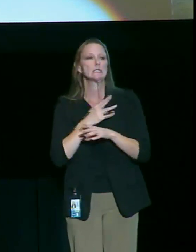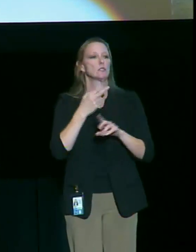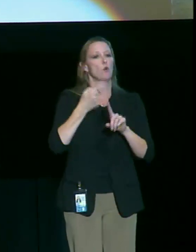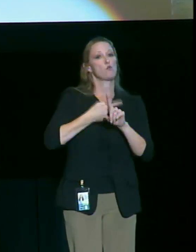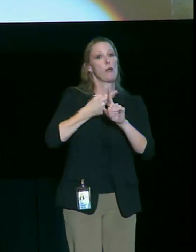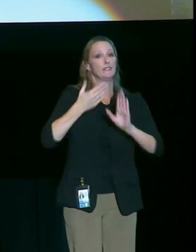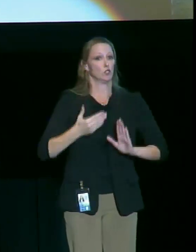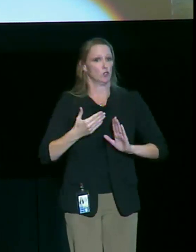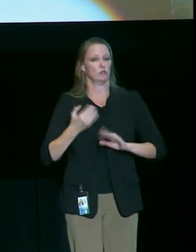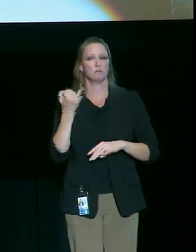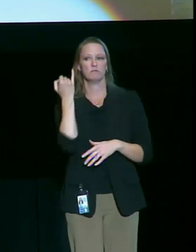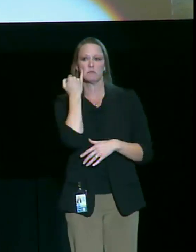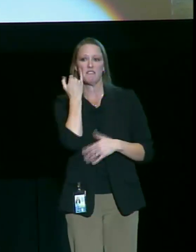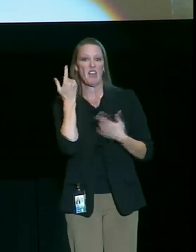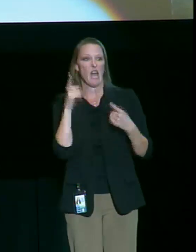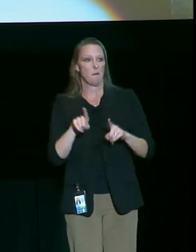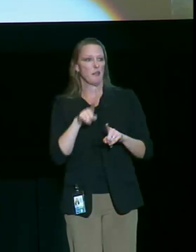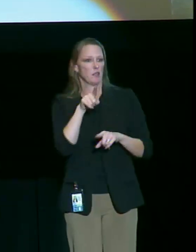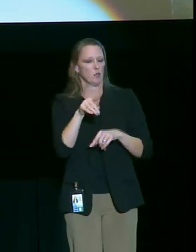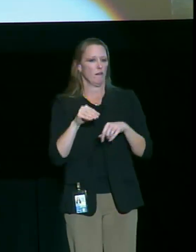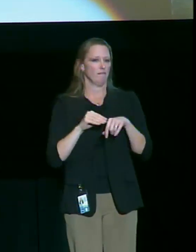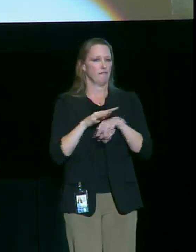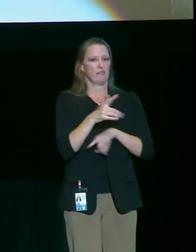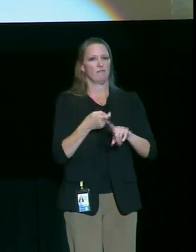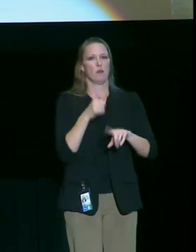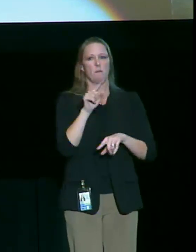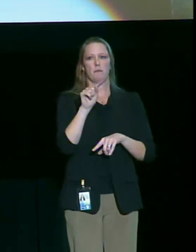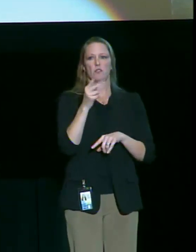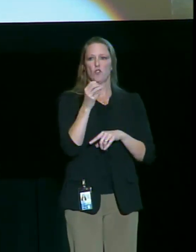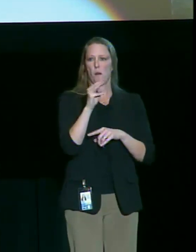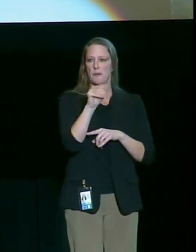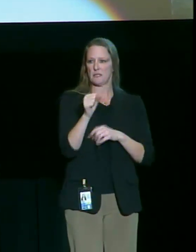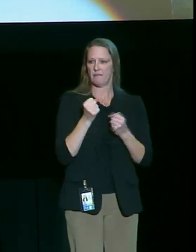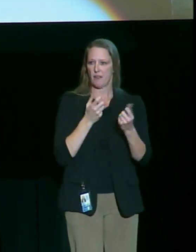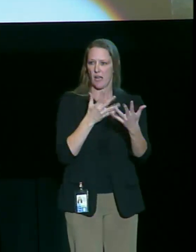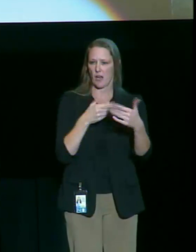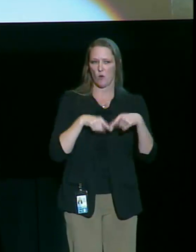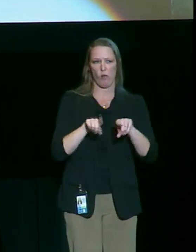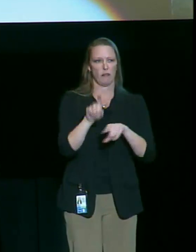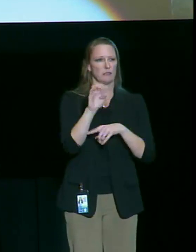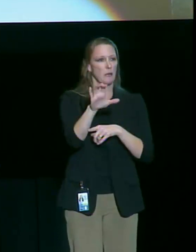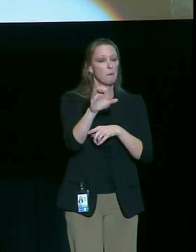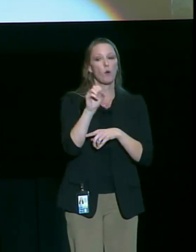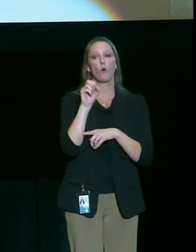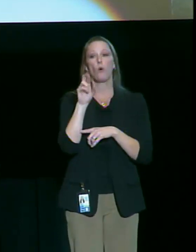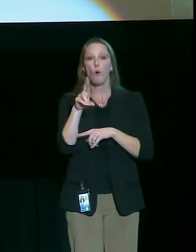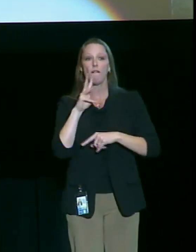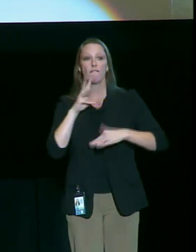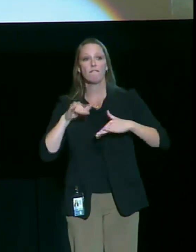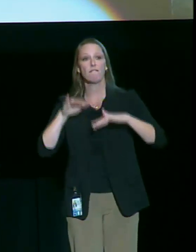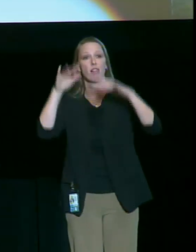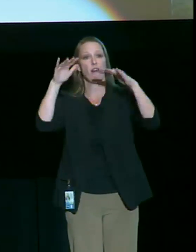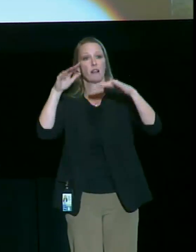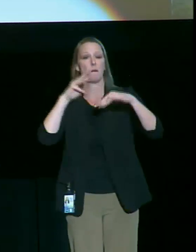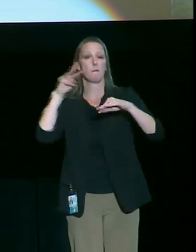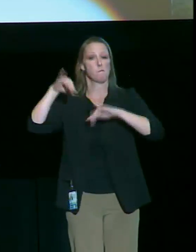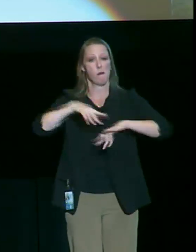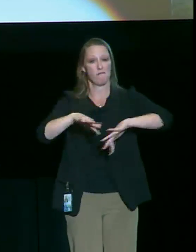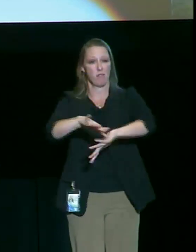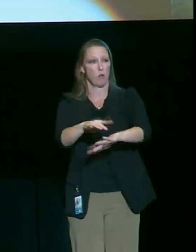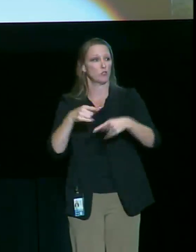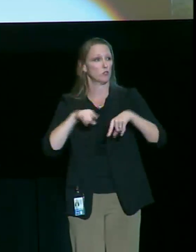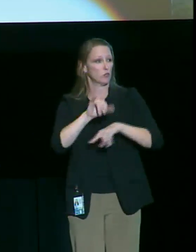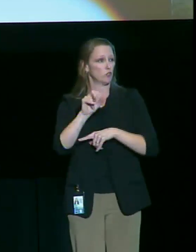you were affected by the Thomas Fire in December or the flooding and mud flows in January, you